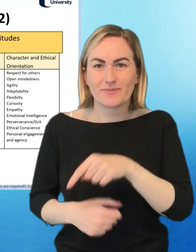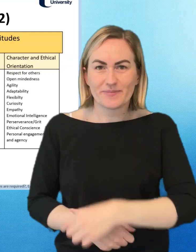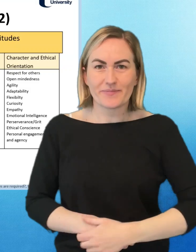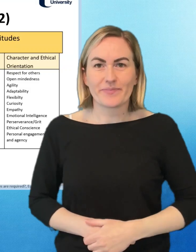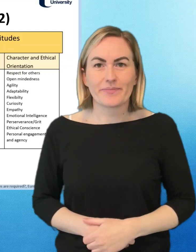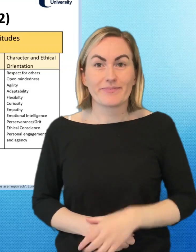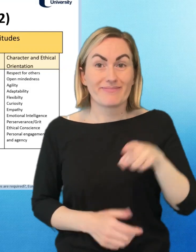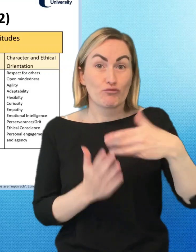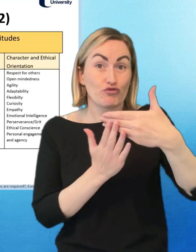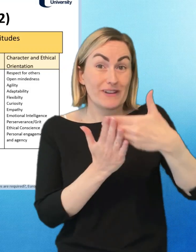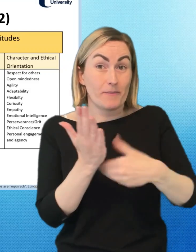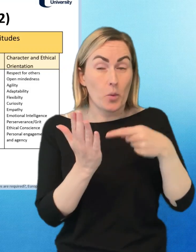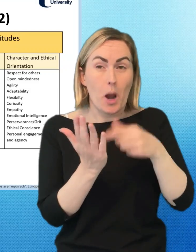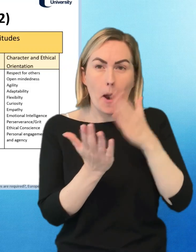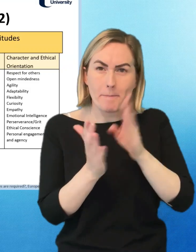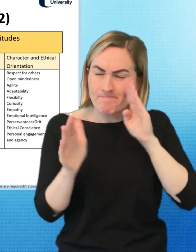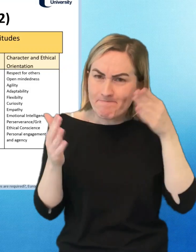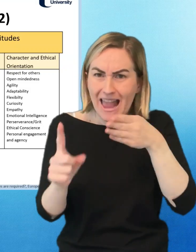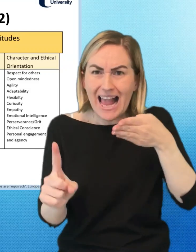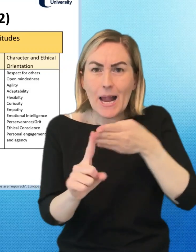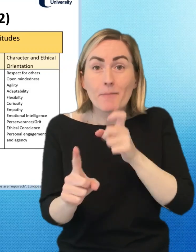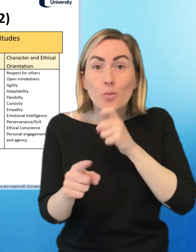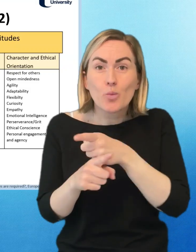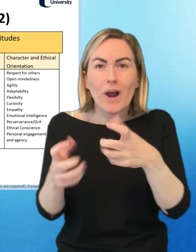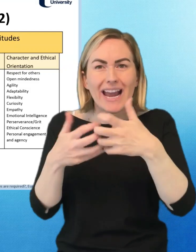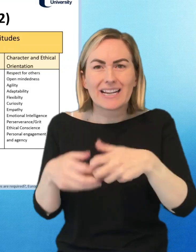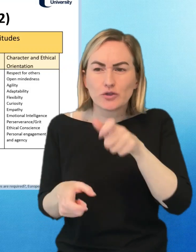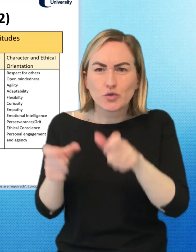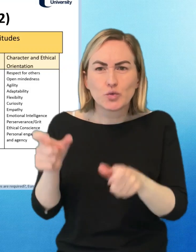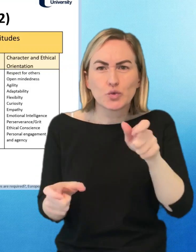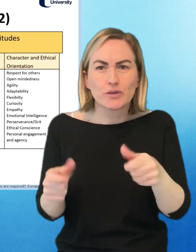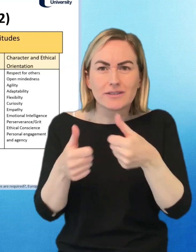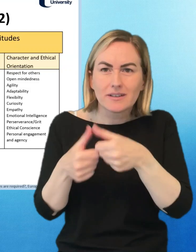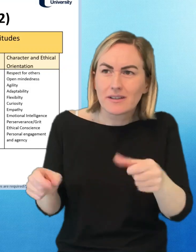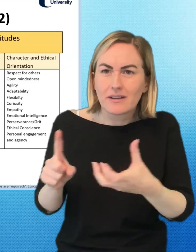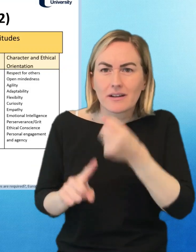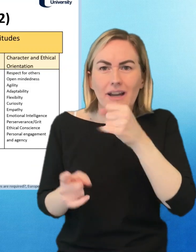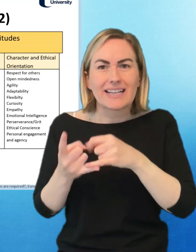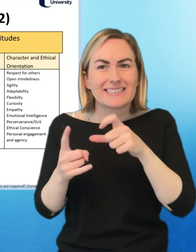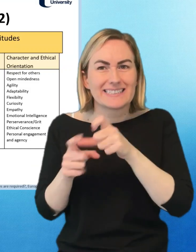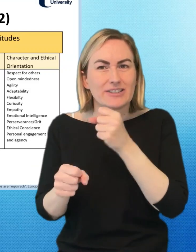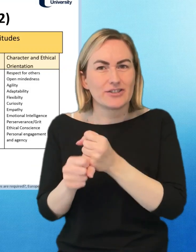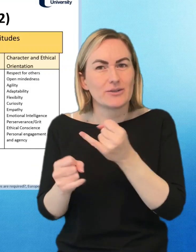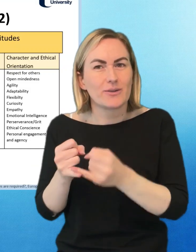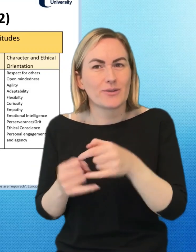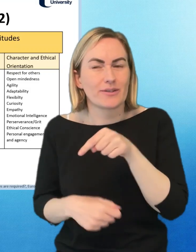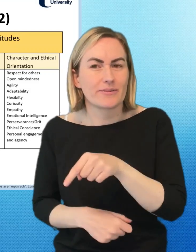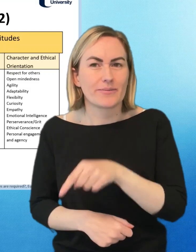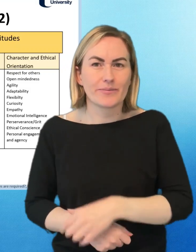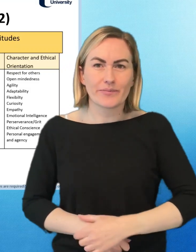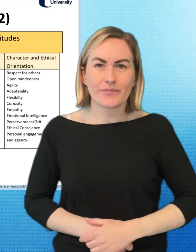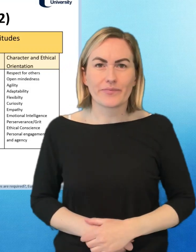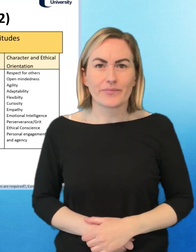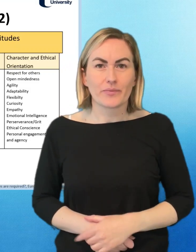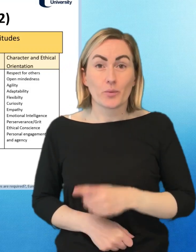As this report was specifically aimed at engineering students and specifically aimed at solving the SDGs,